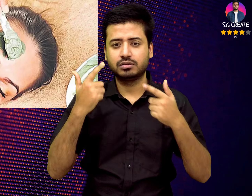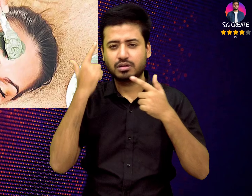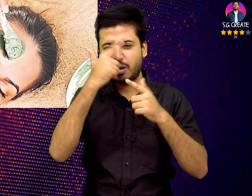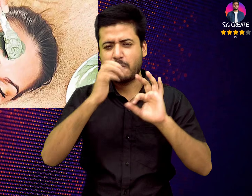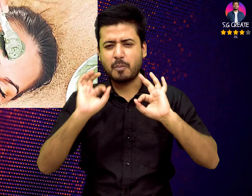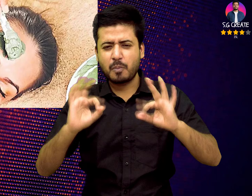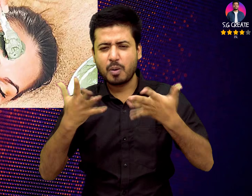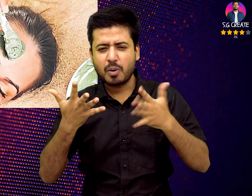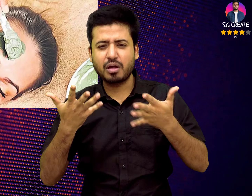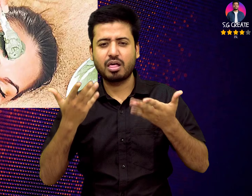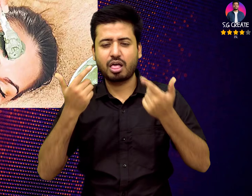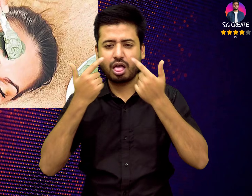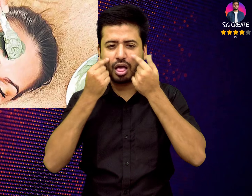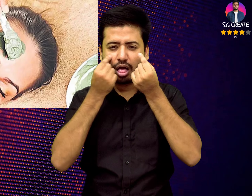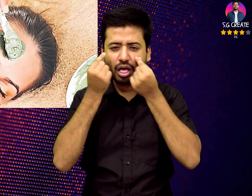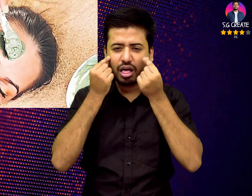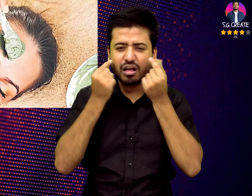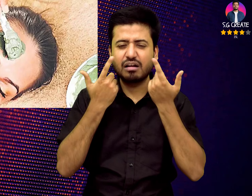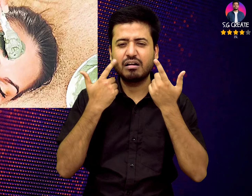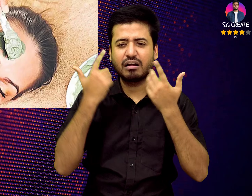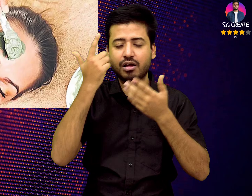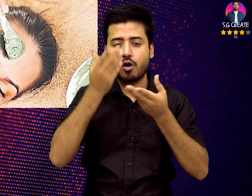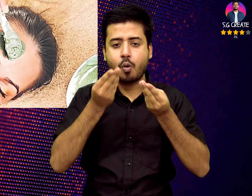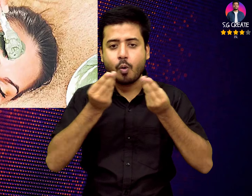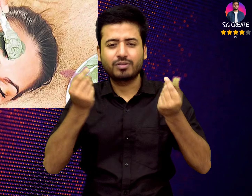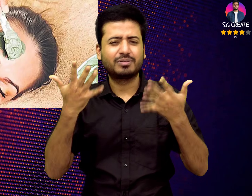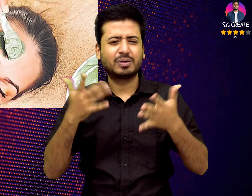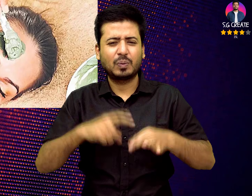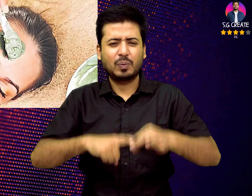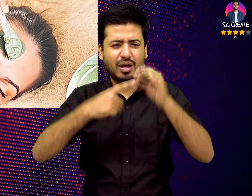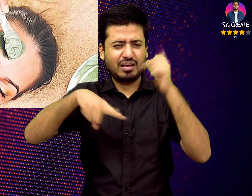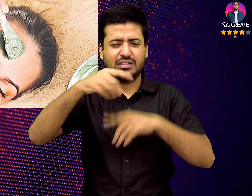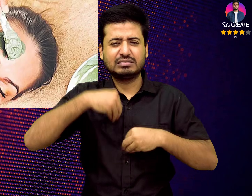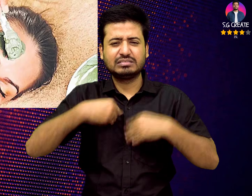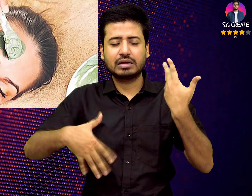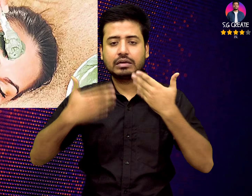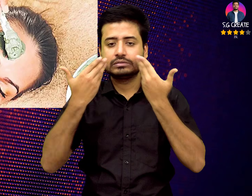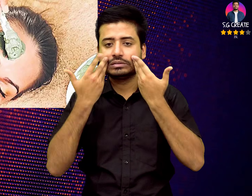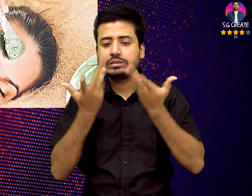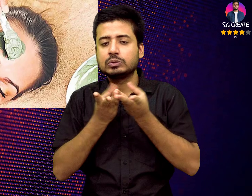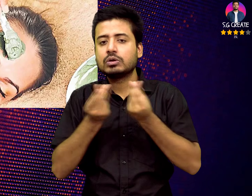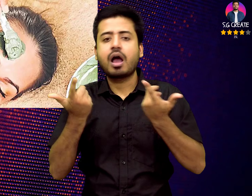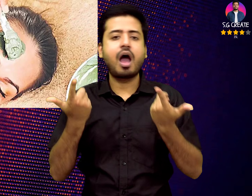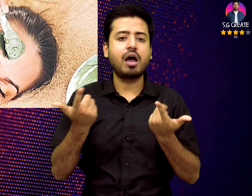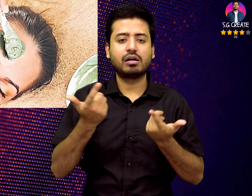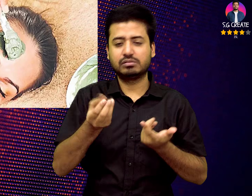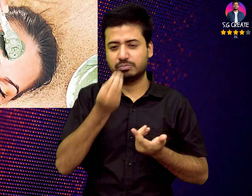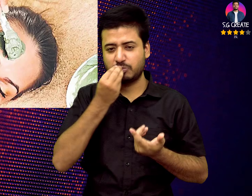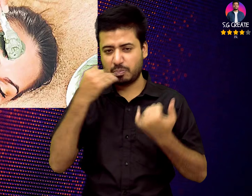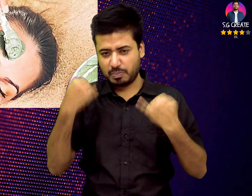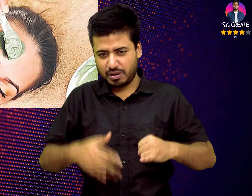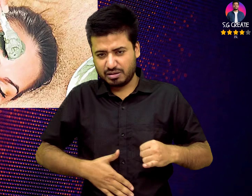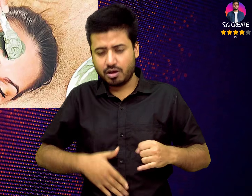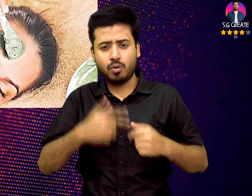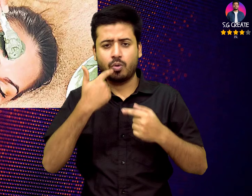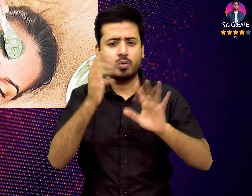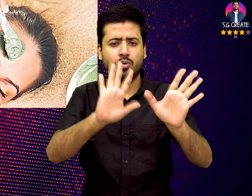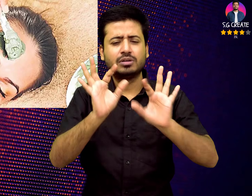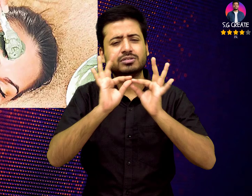natural antibacterial and antifungal properties, making them highly effective against microbial skin threats. Flavonoids,